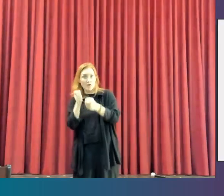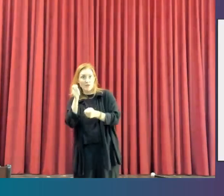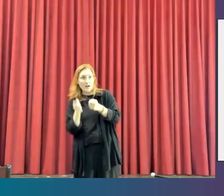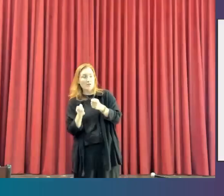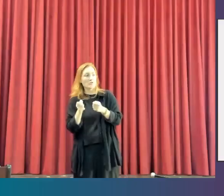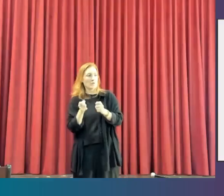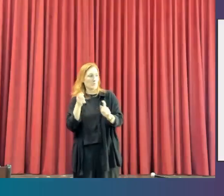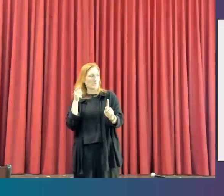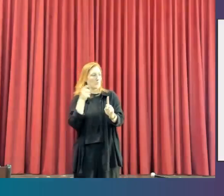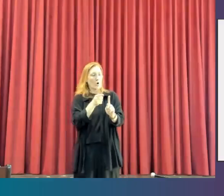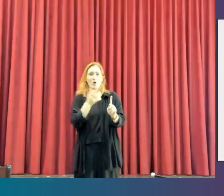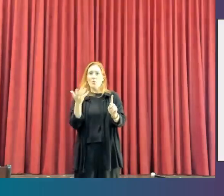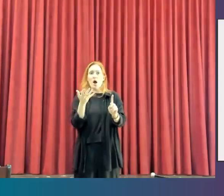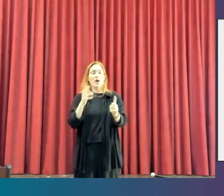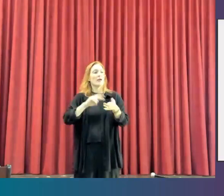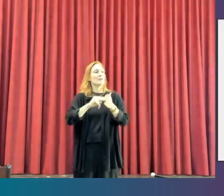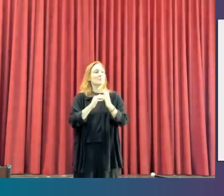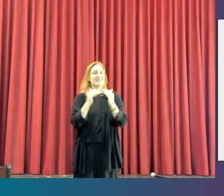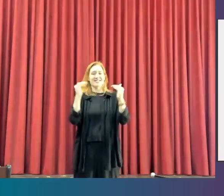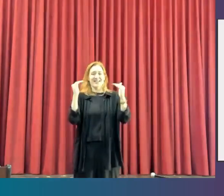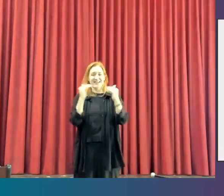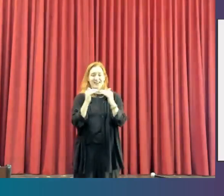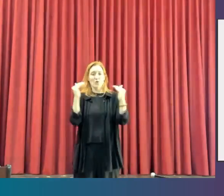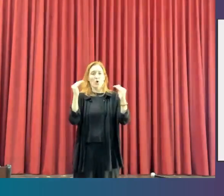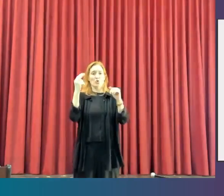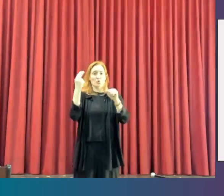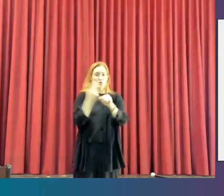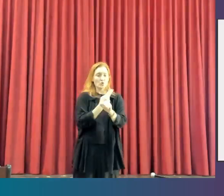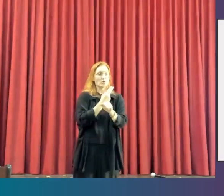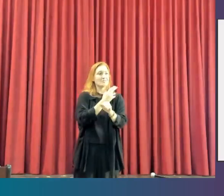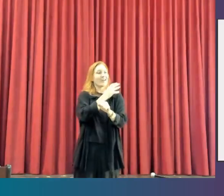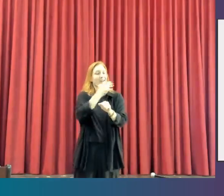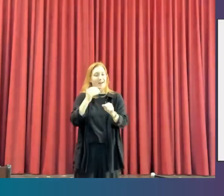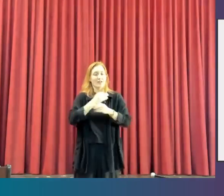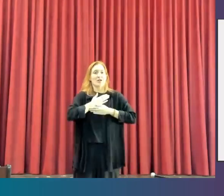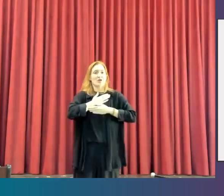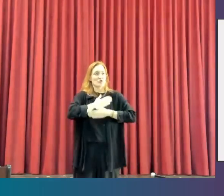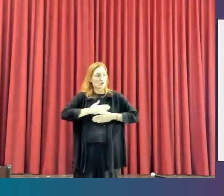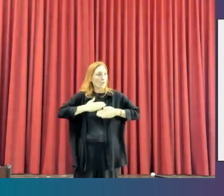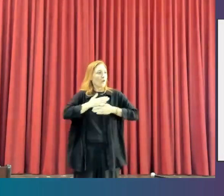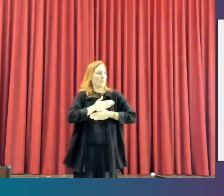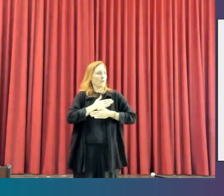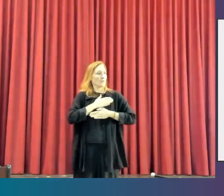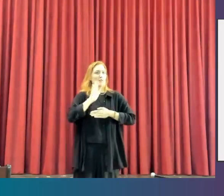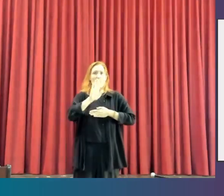can get equal use and enjoyment out of their housing.